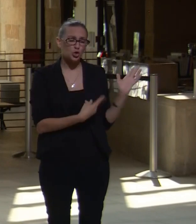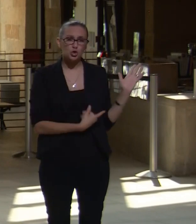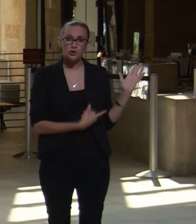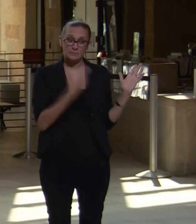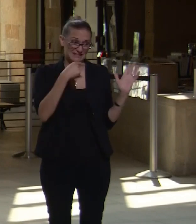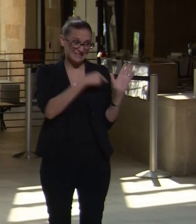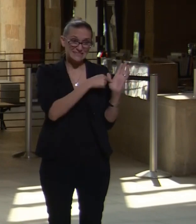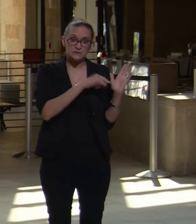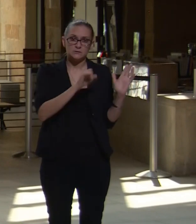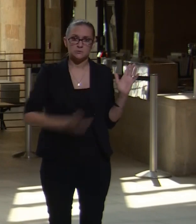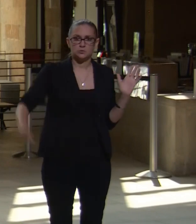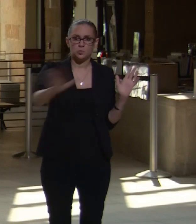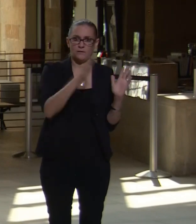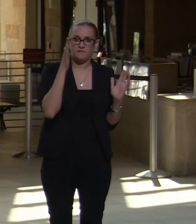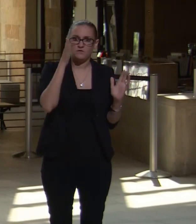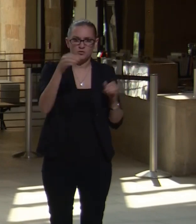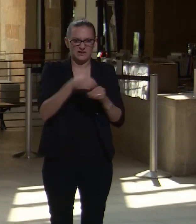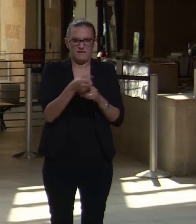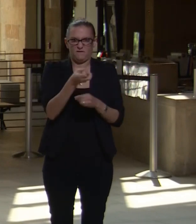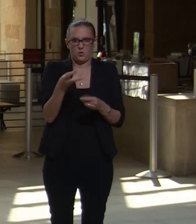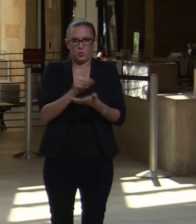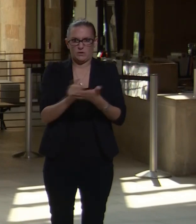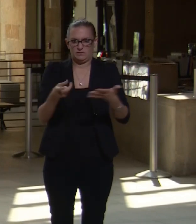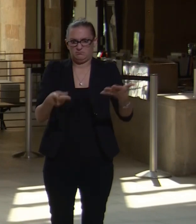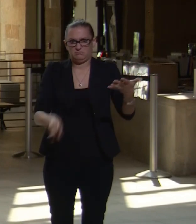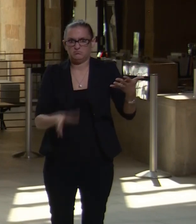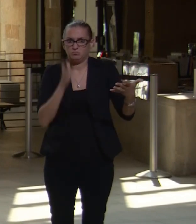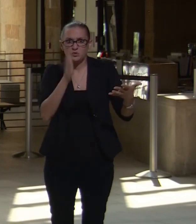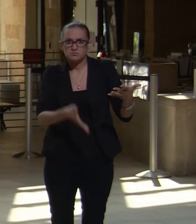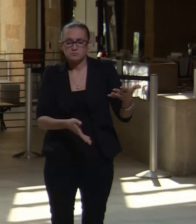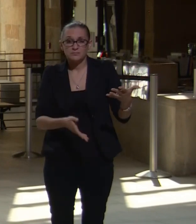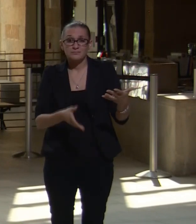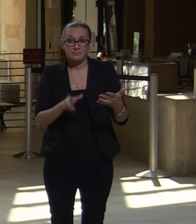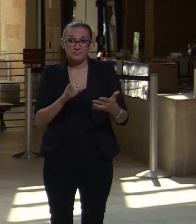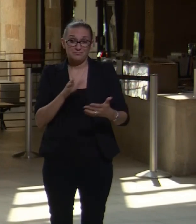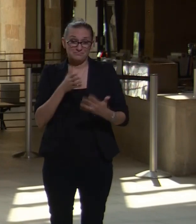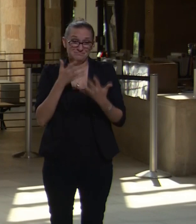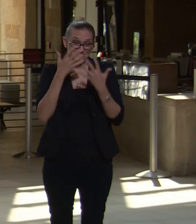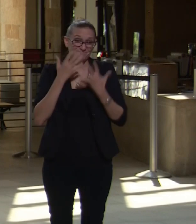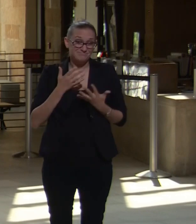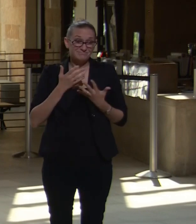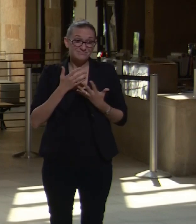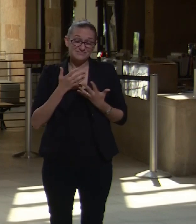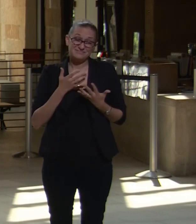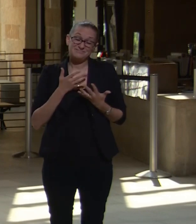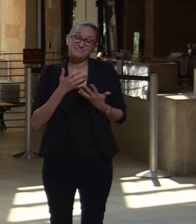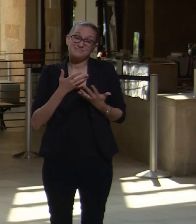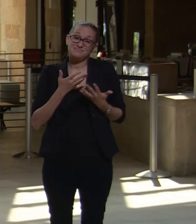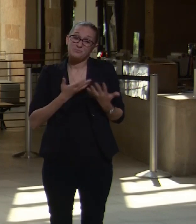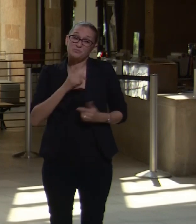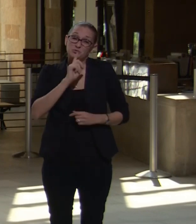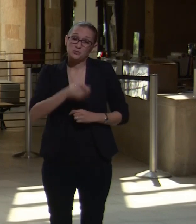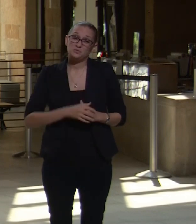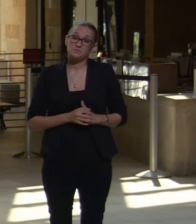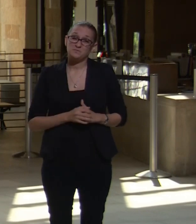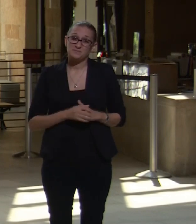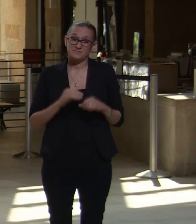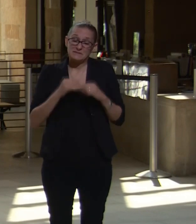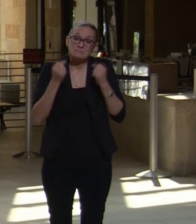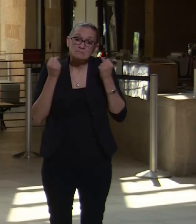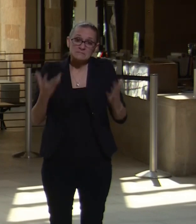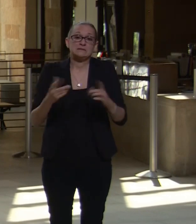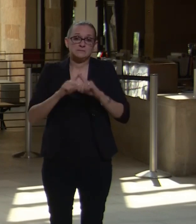this is your future in just a few weeks. And the unfortunate thing is that that probably is going to be true in